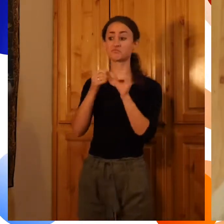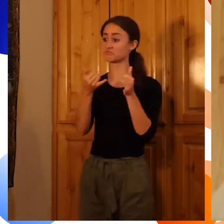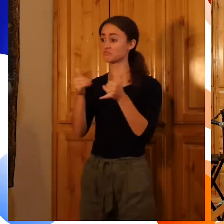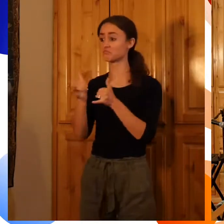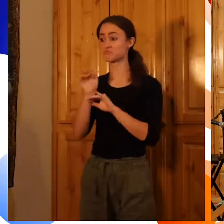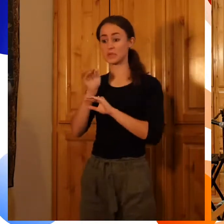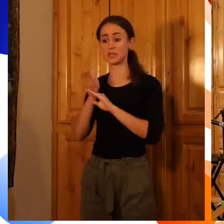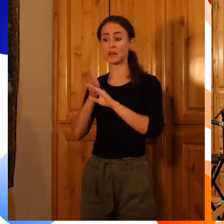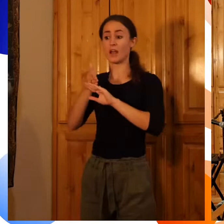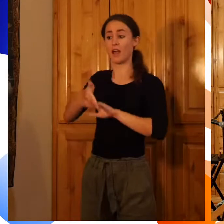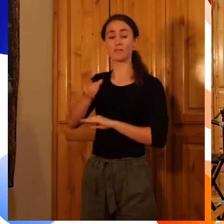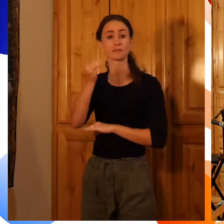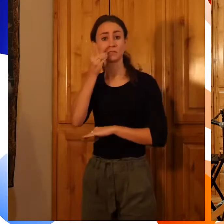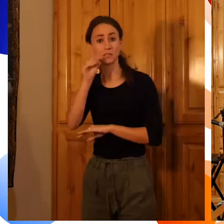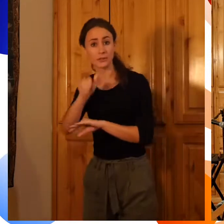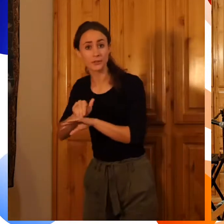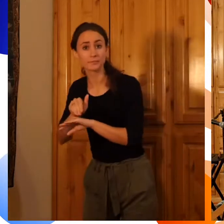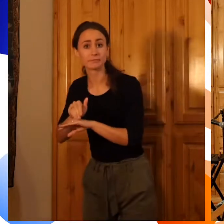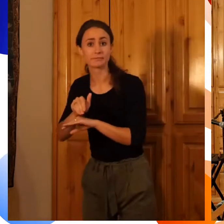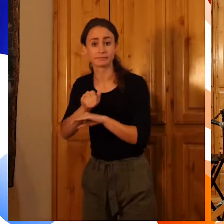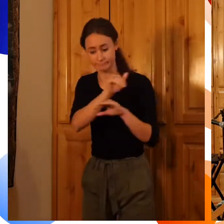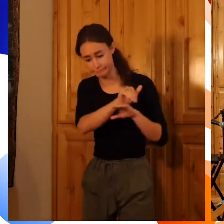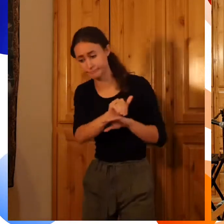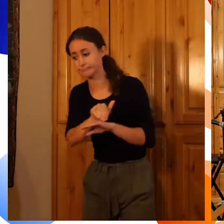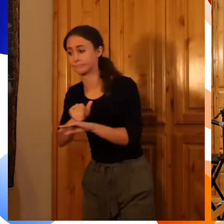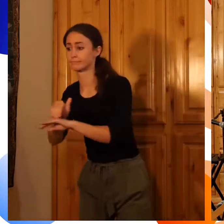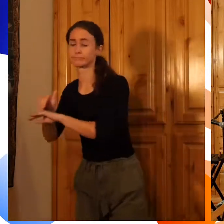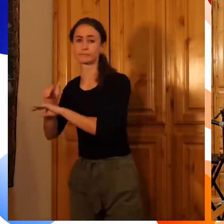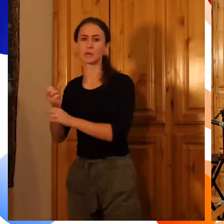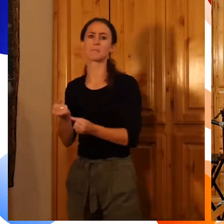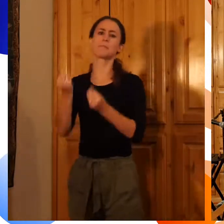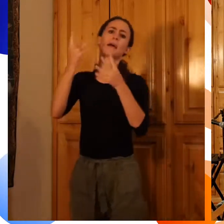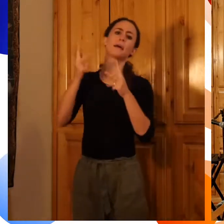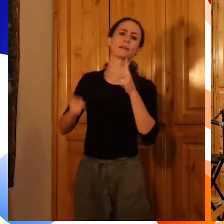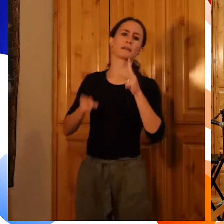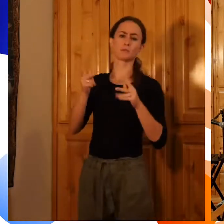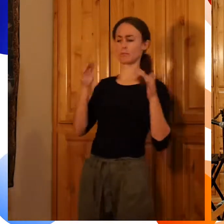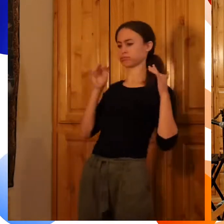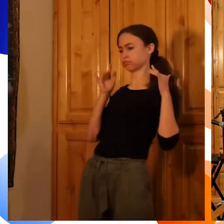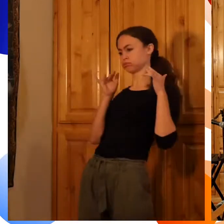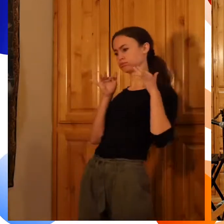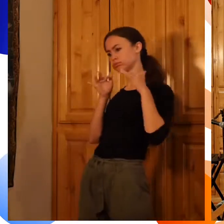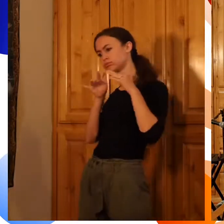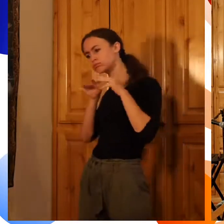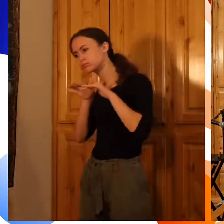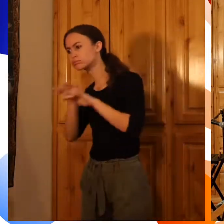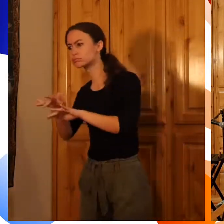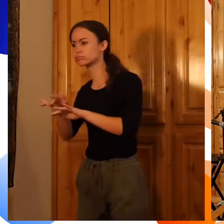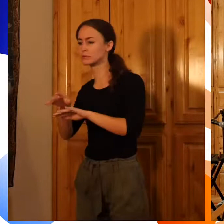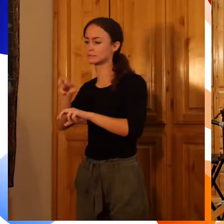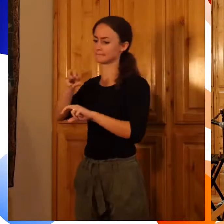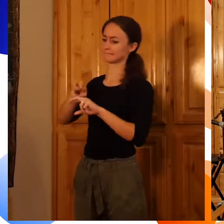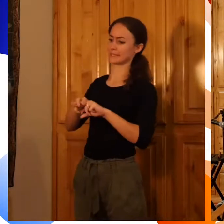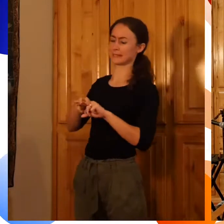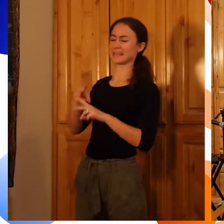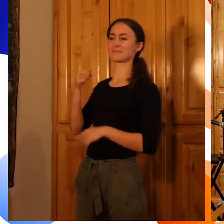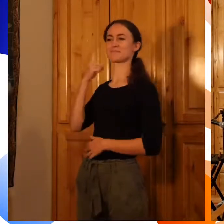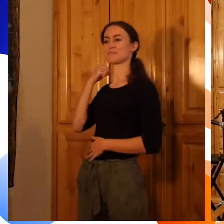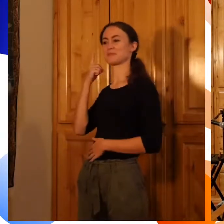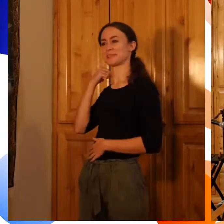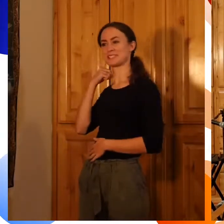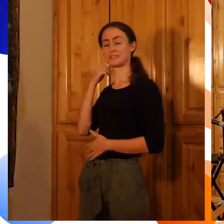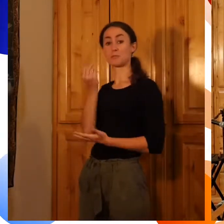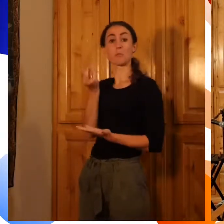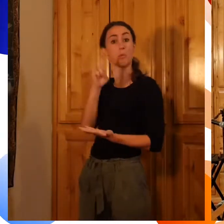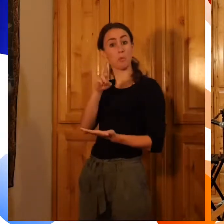wont. And many of the people from St. Johnstown came to sit under the trees and listen, or to dance in the crossroads as they